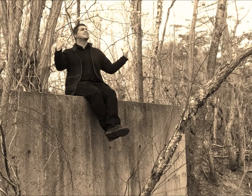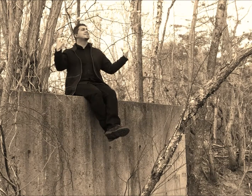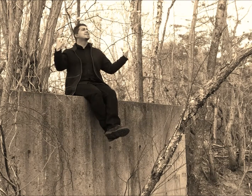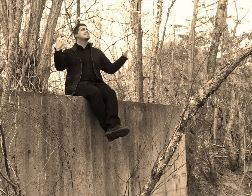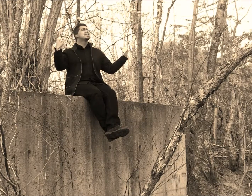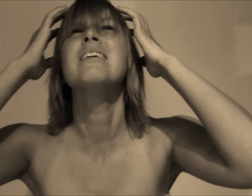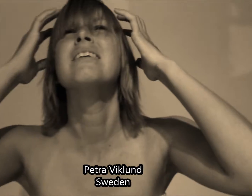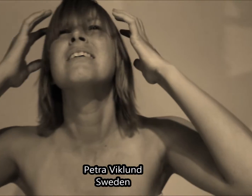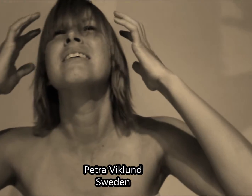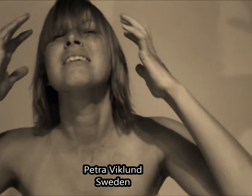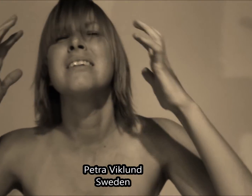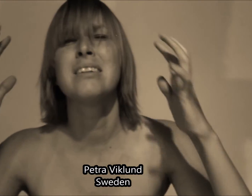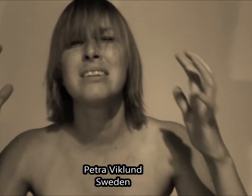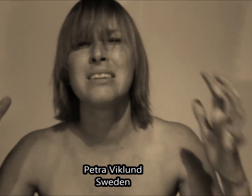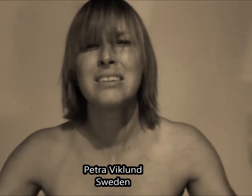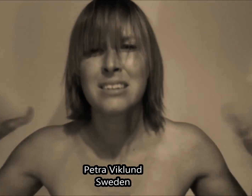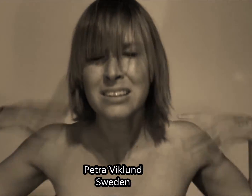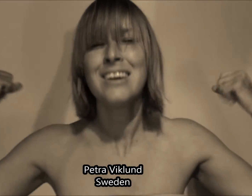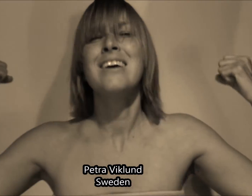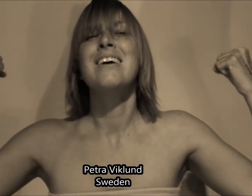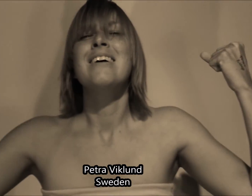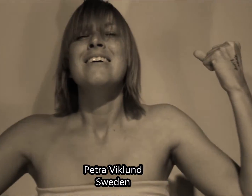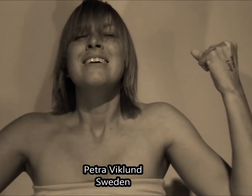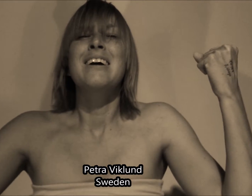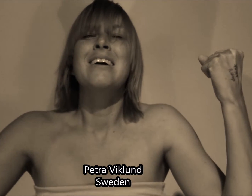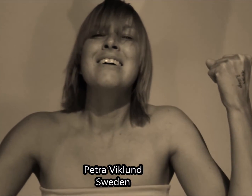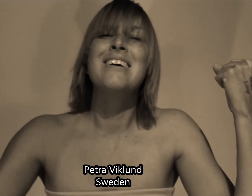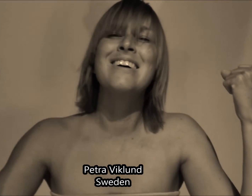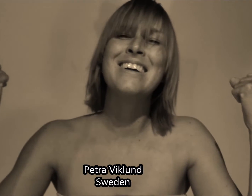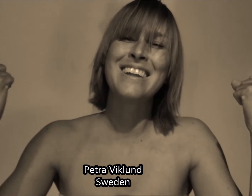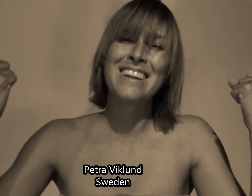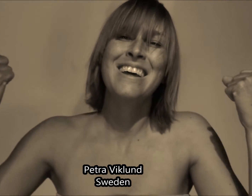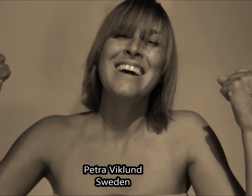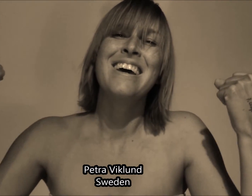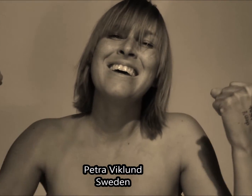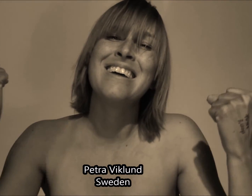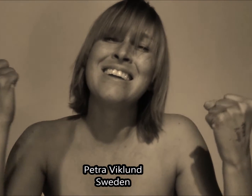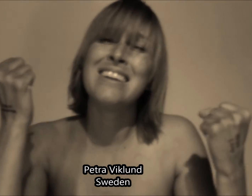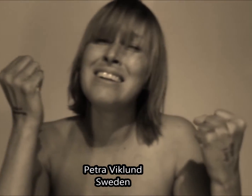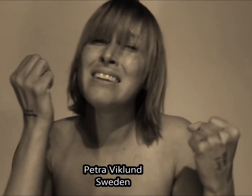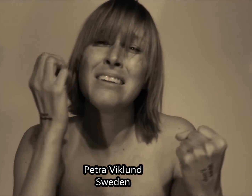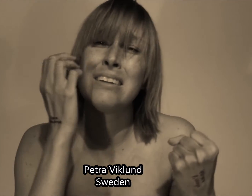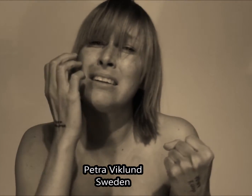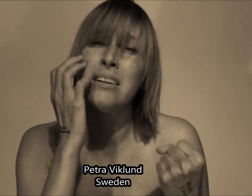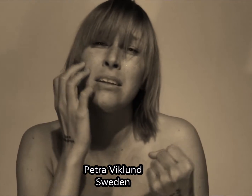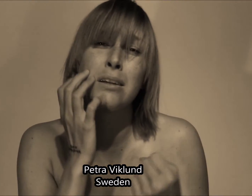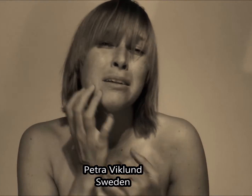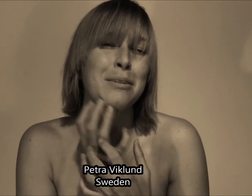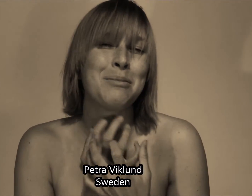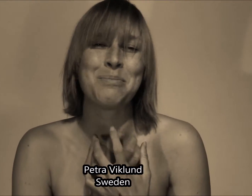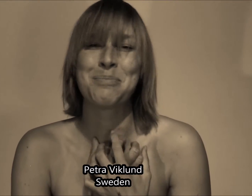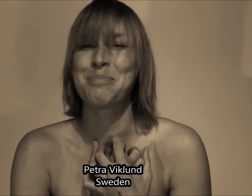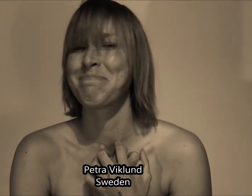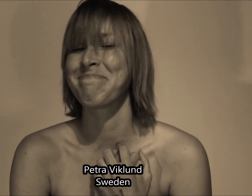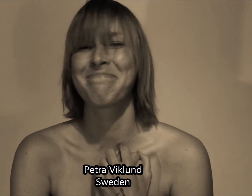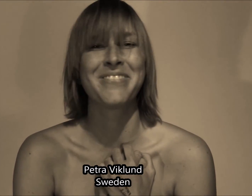But now I am invincible No, I ain't a scared little girl no